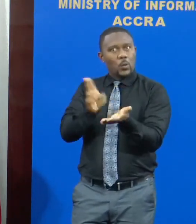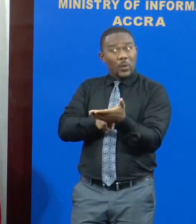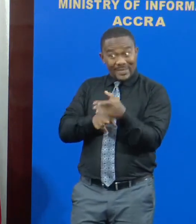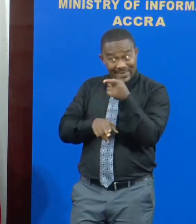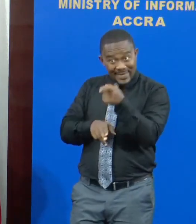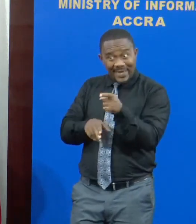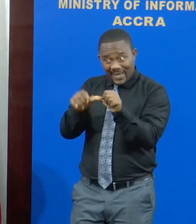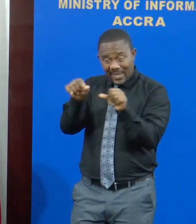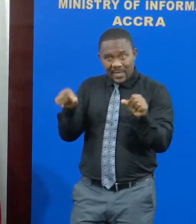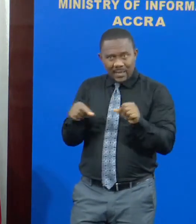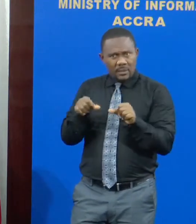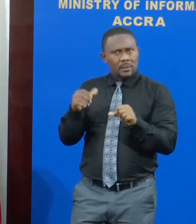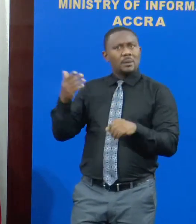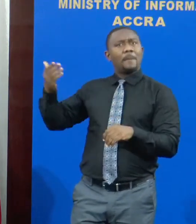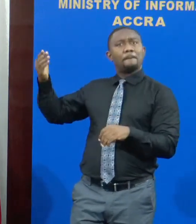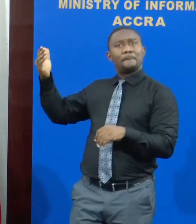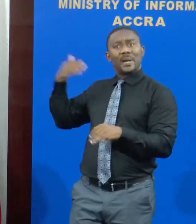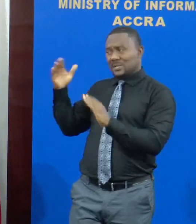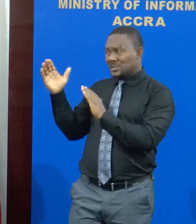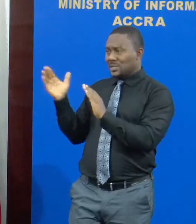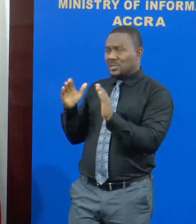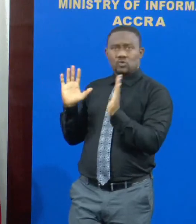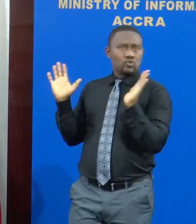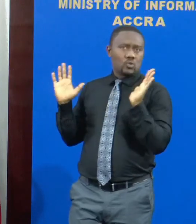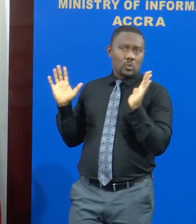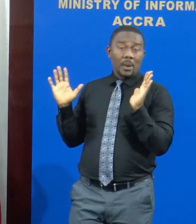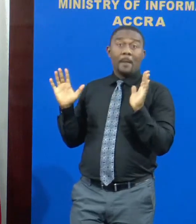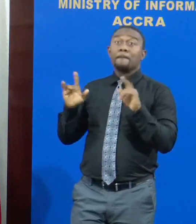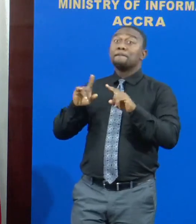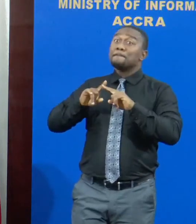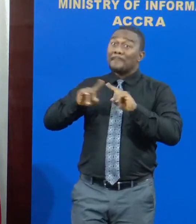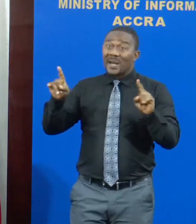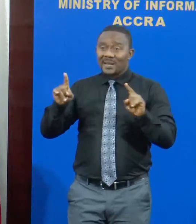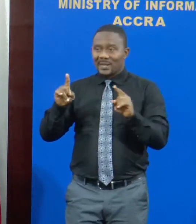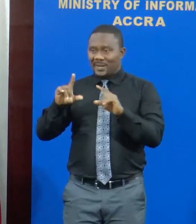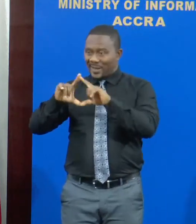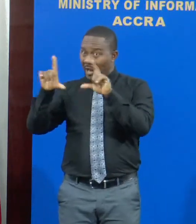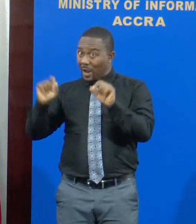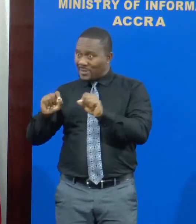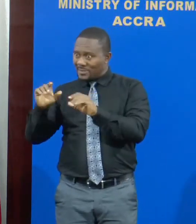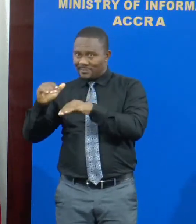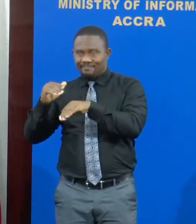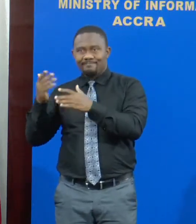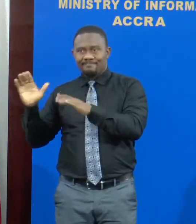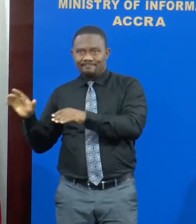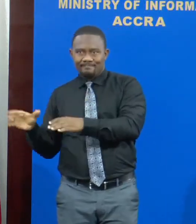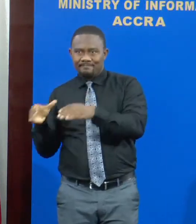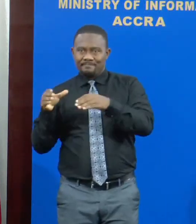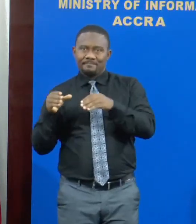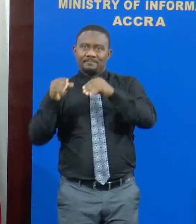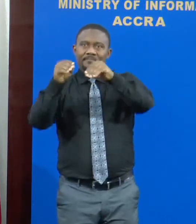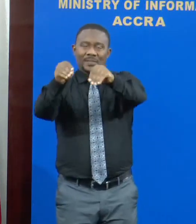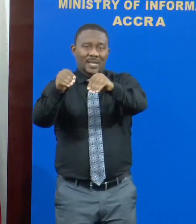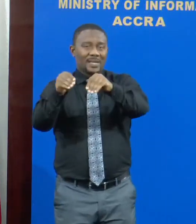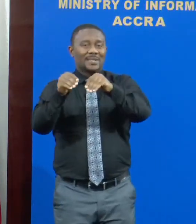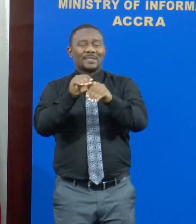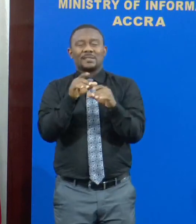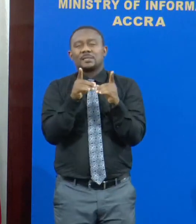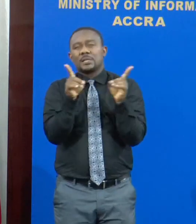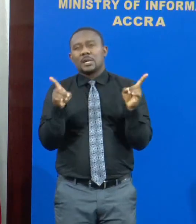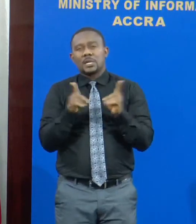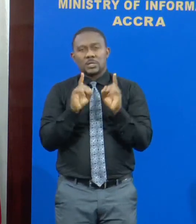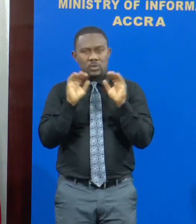registration centers were temporary arrangements, but the cards are sent to the district office of the center where you registered.